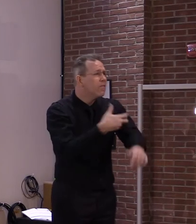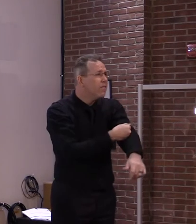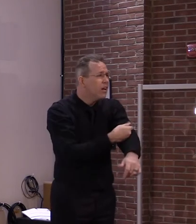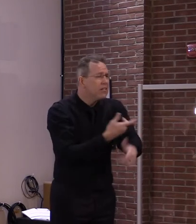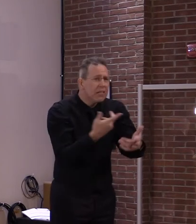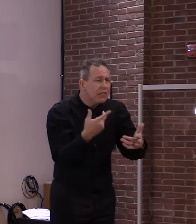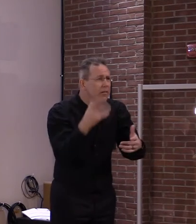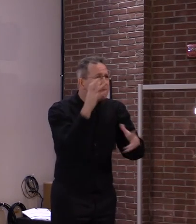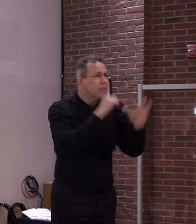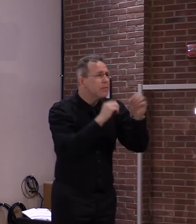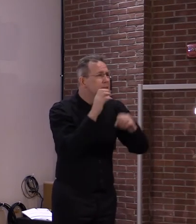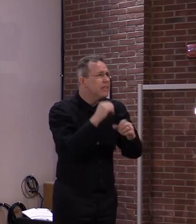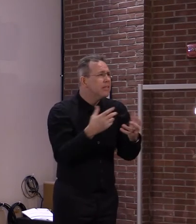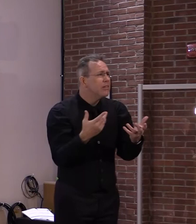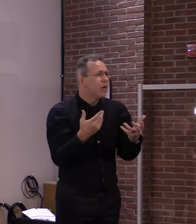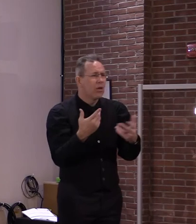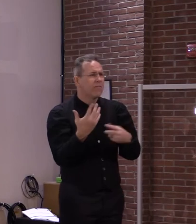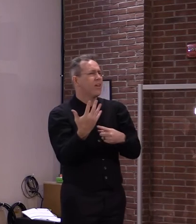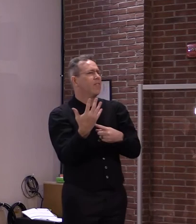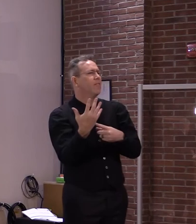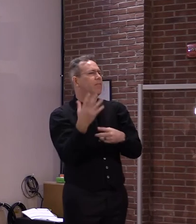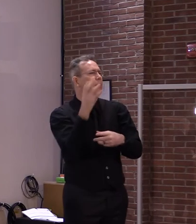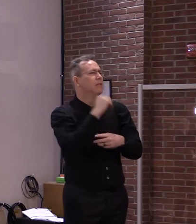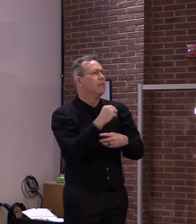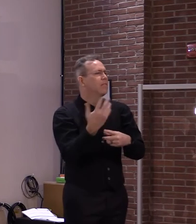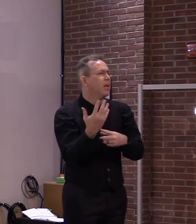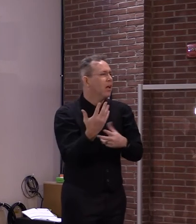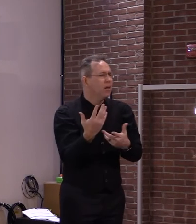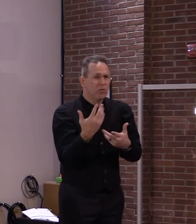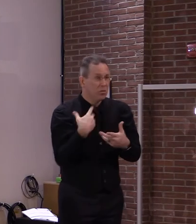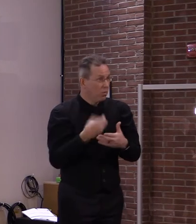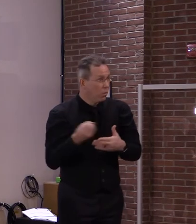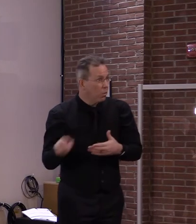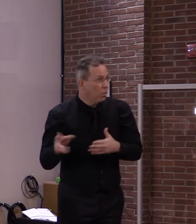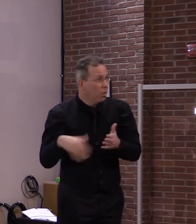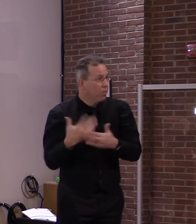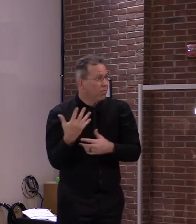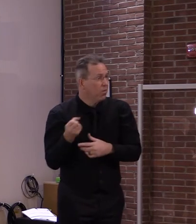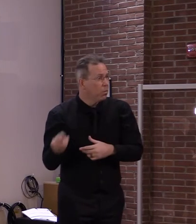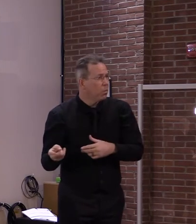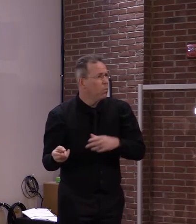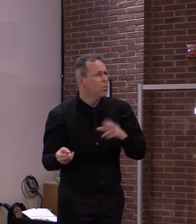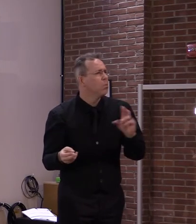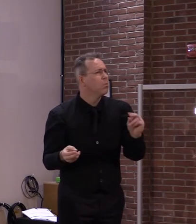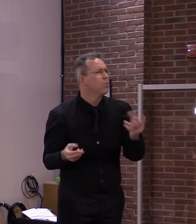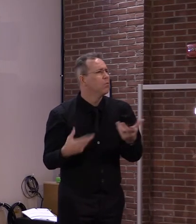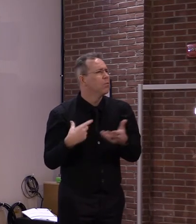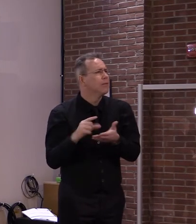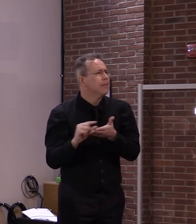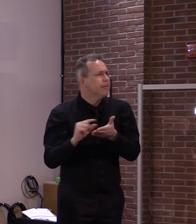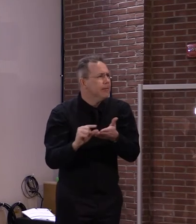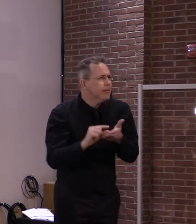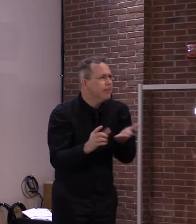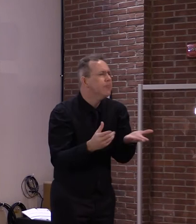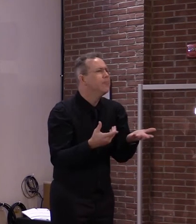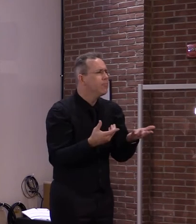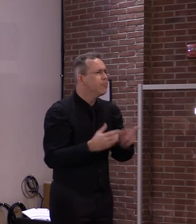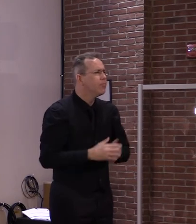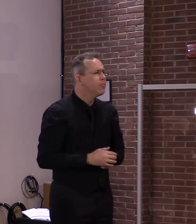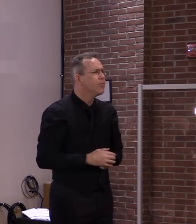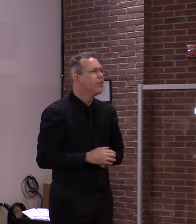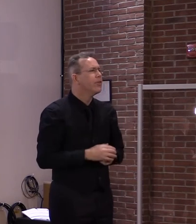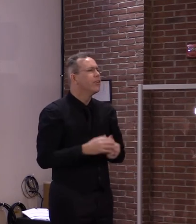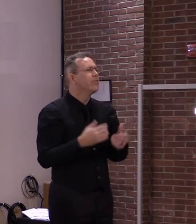waste dosages from what i can understand during that snowstorm so it's a very low number i will